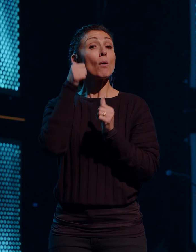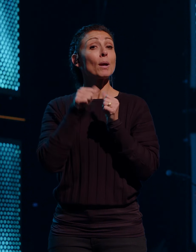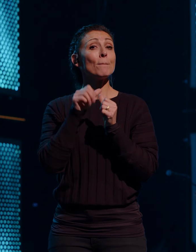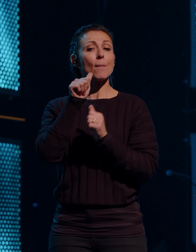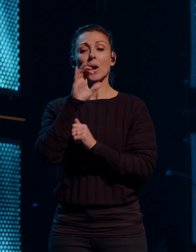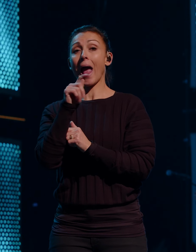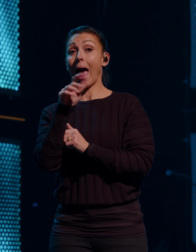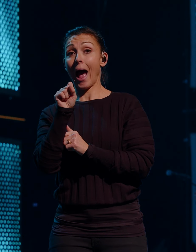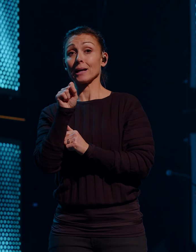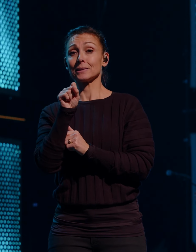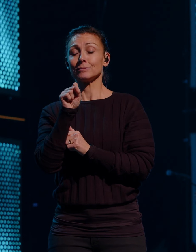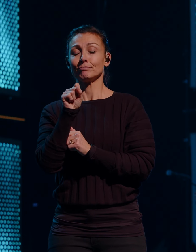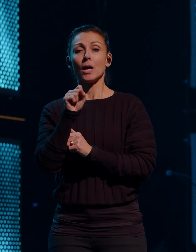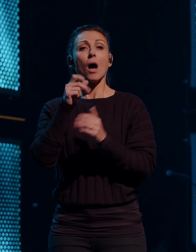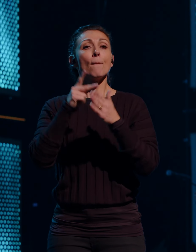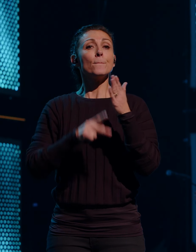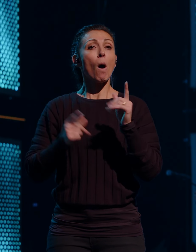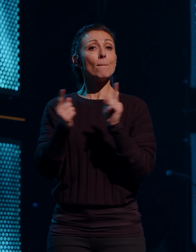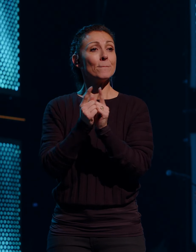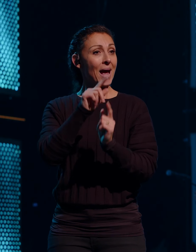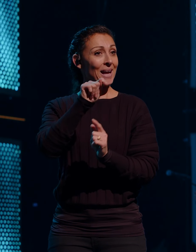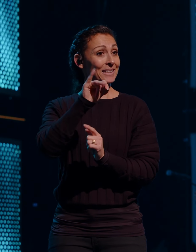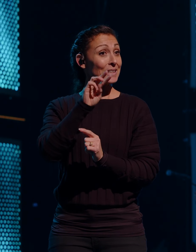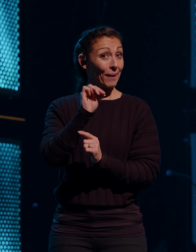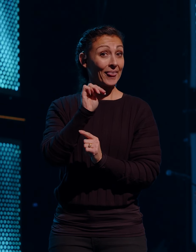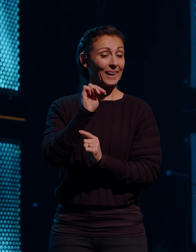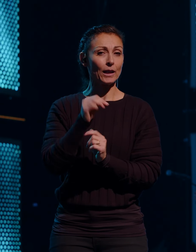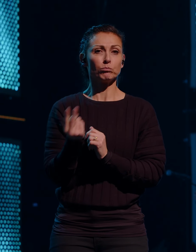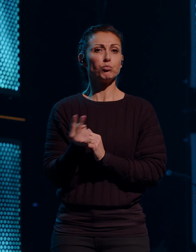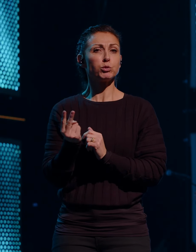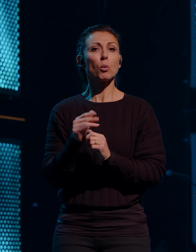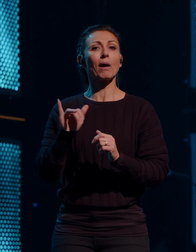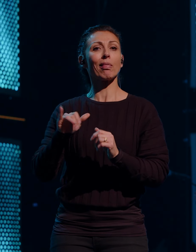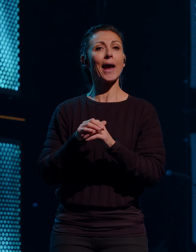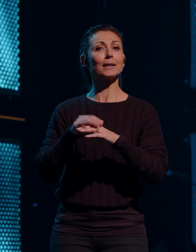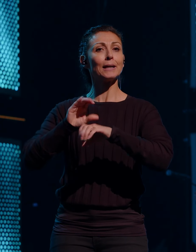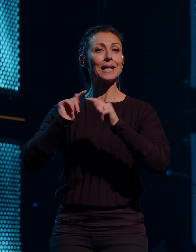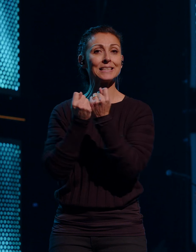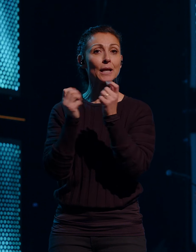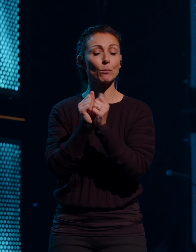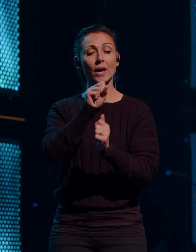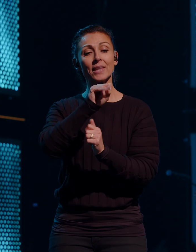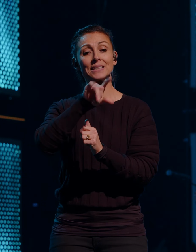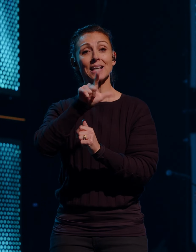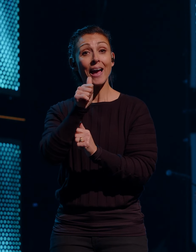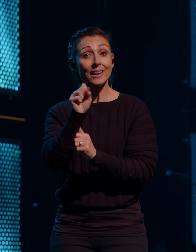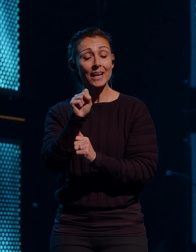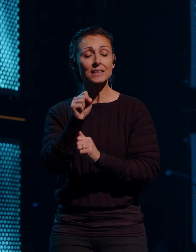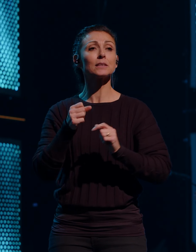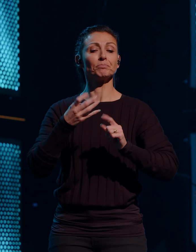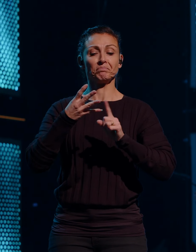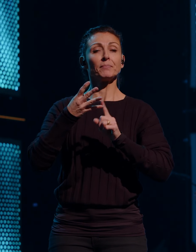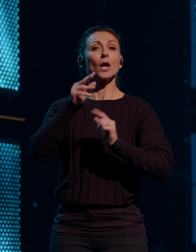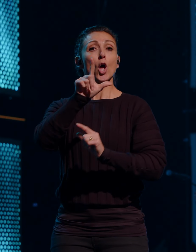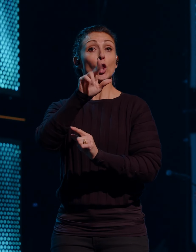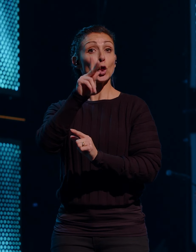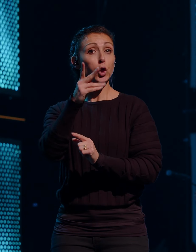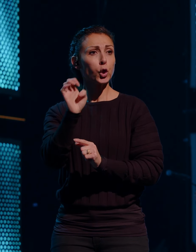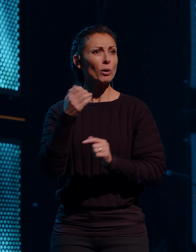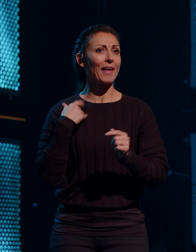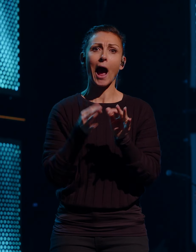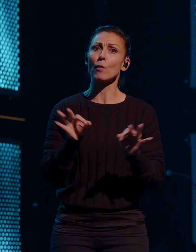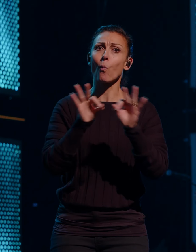He brought Timothy along and asked him to join kind of his church planting team with Silas and with Luke. They had worthy plans